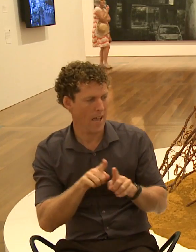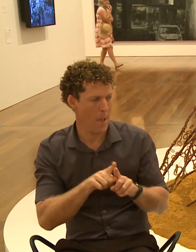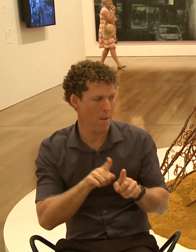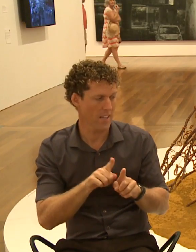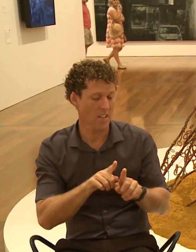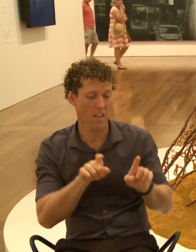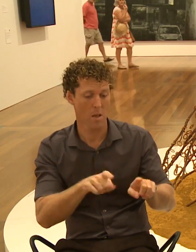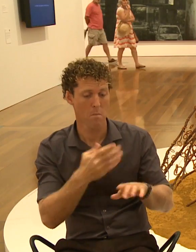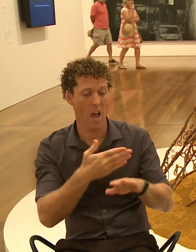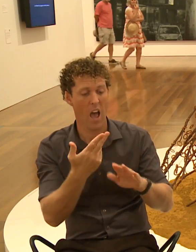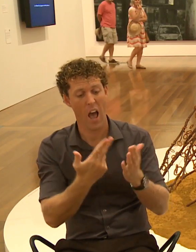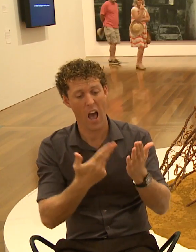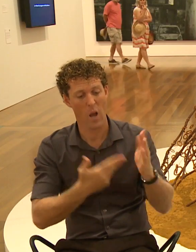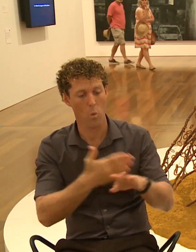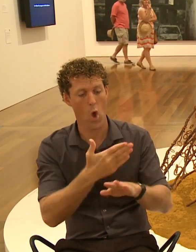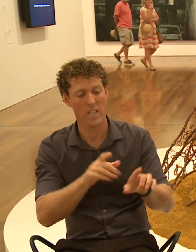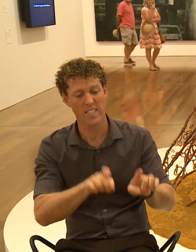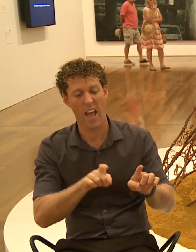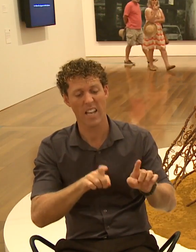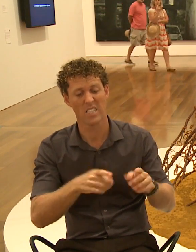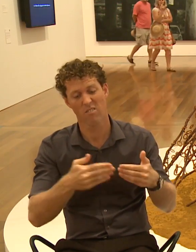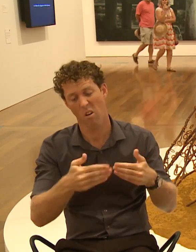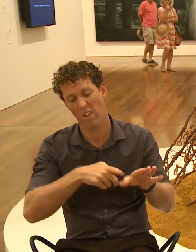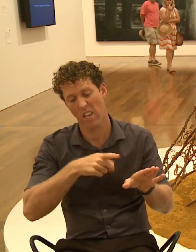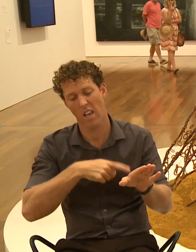stay longer, they do go into the darker red. Yeah.